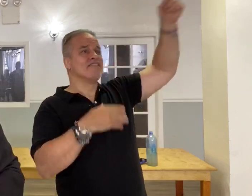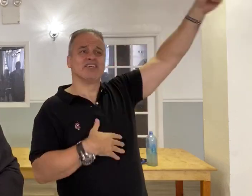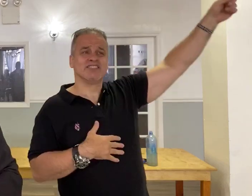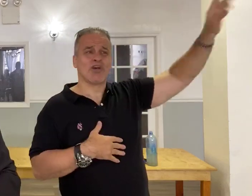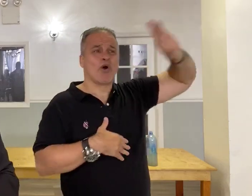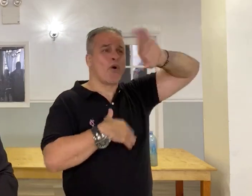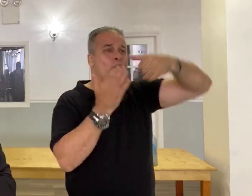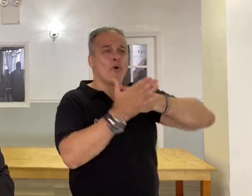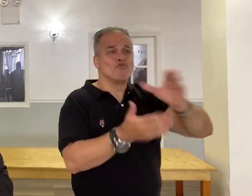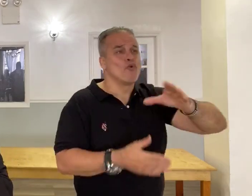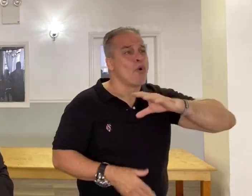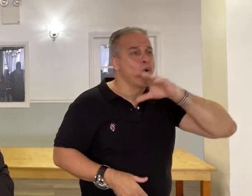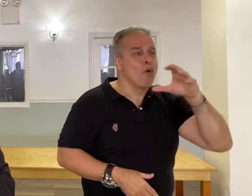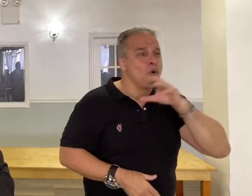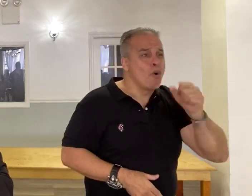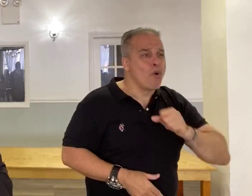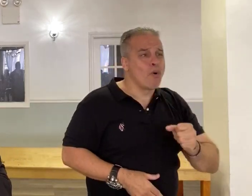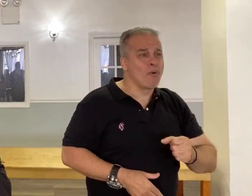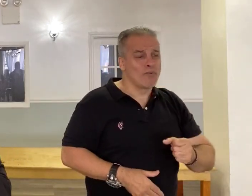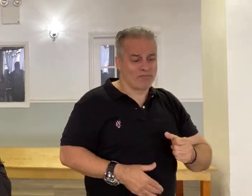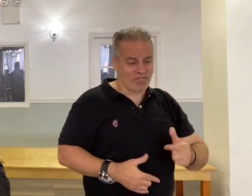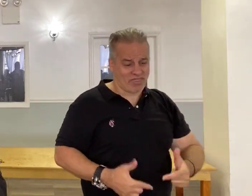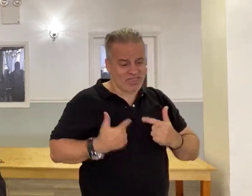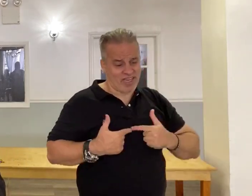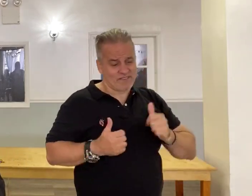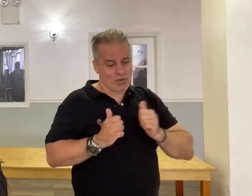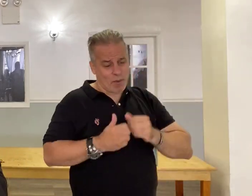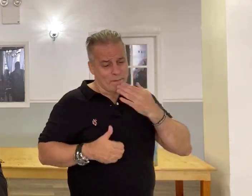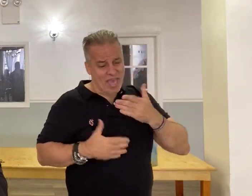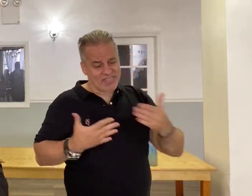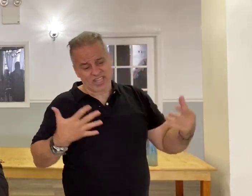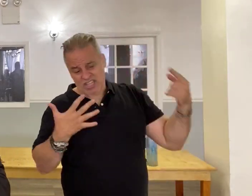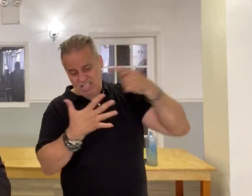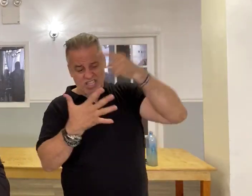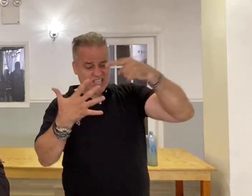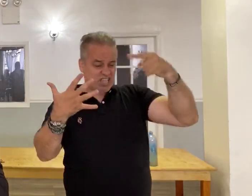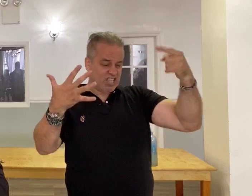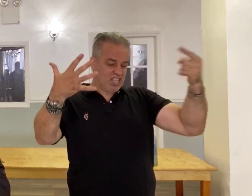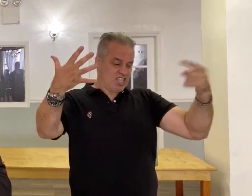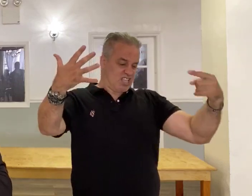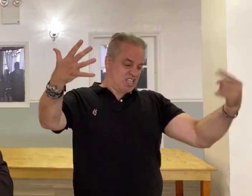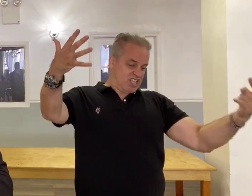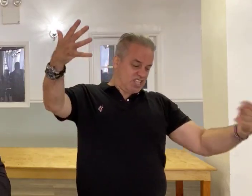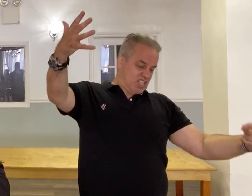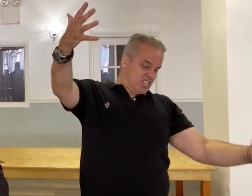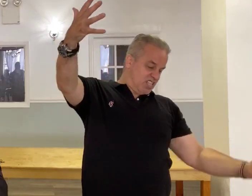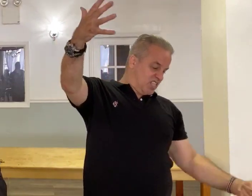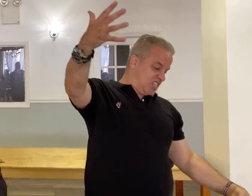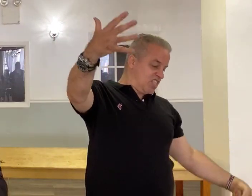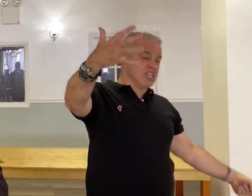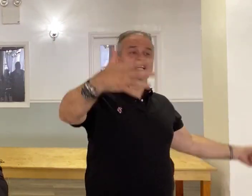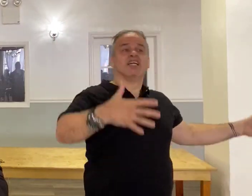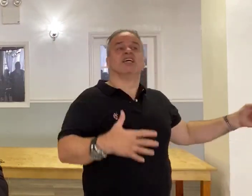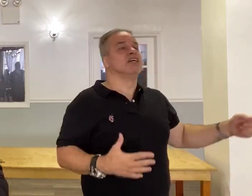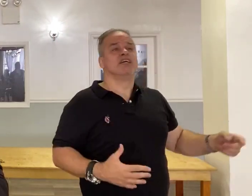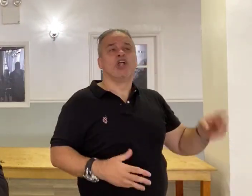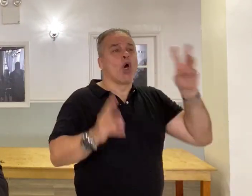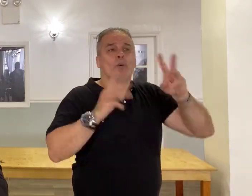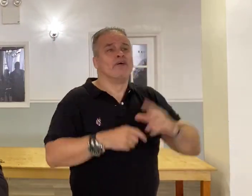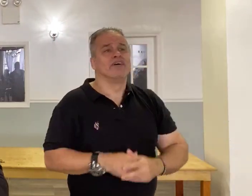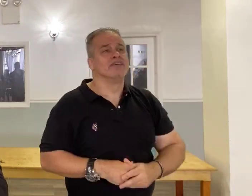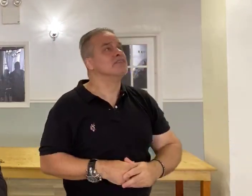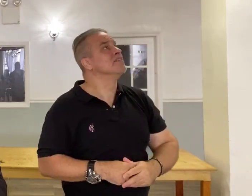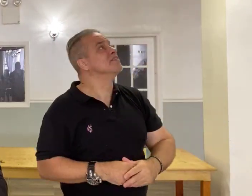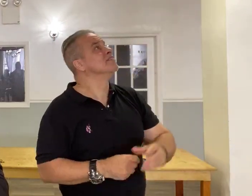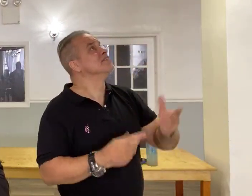things are passed away. Don't you believe that? What are you worried about your leg for? What are you worried about your eye for? What are you worried about your arm for?